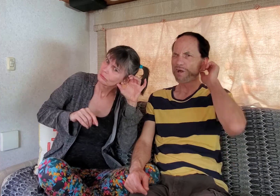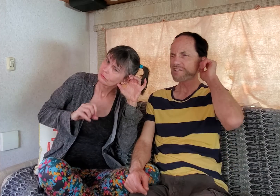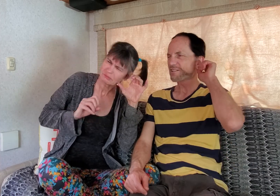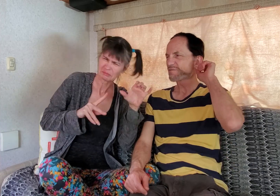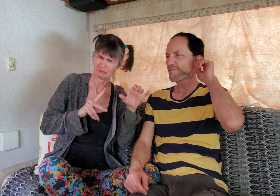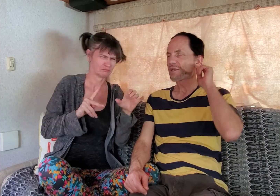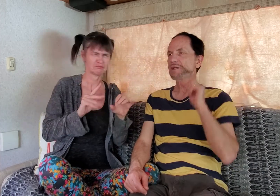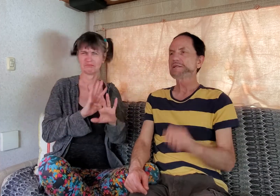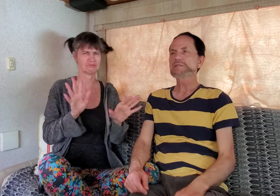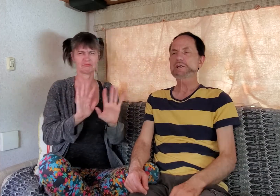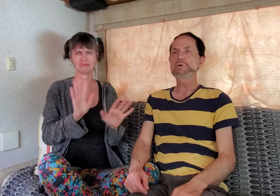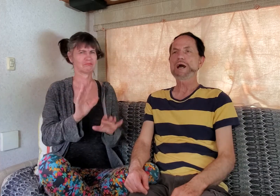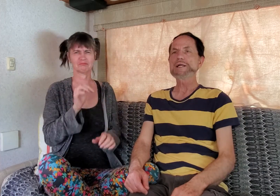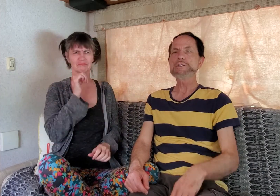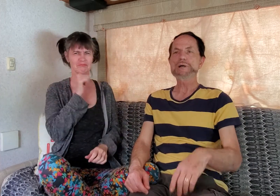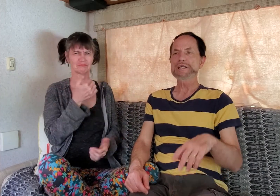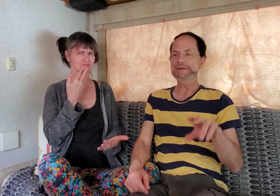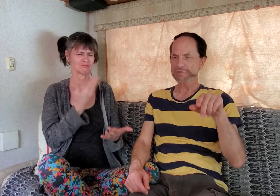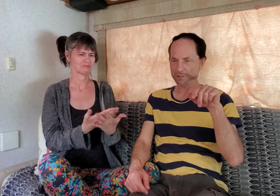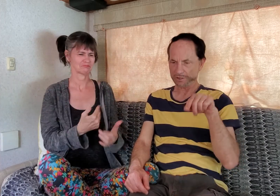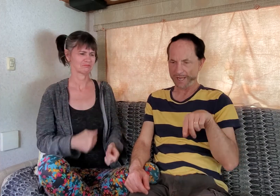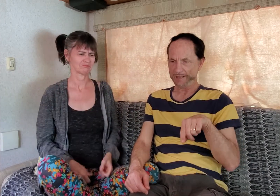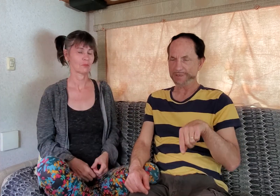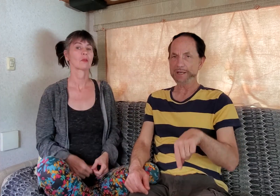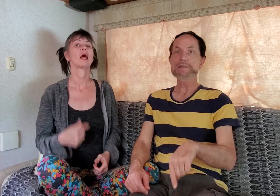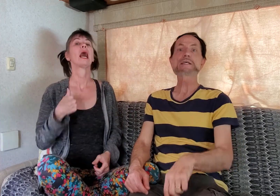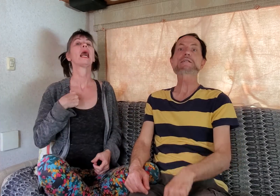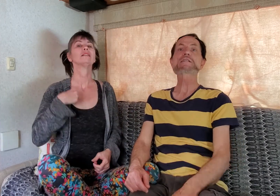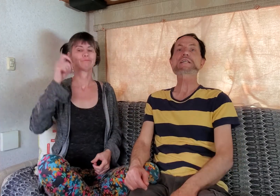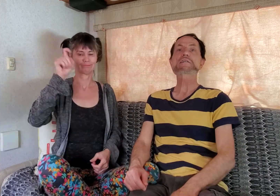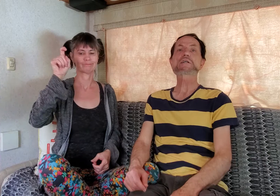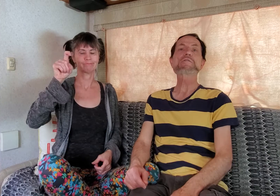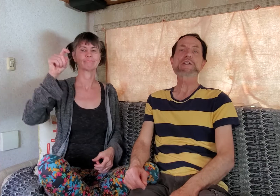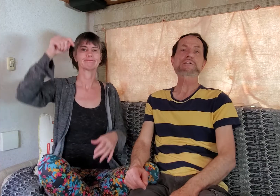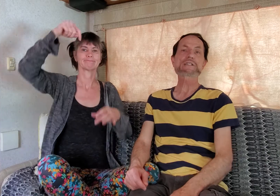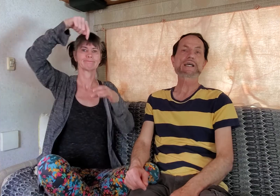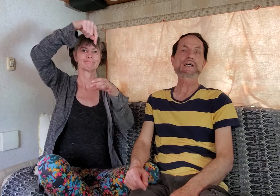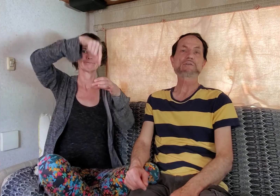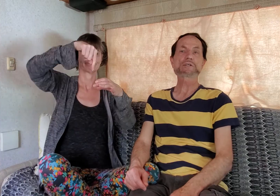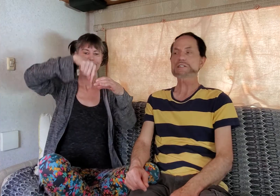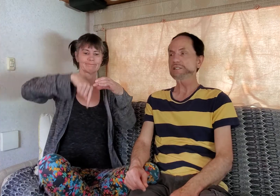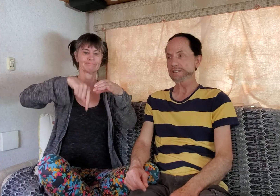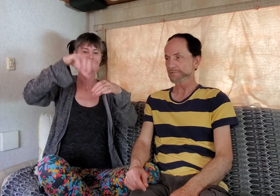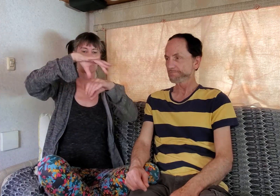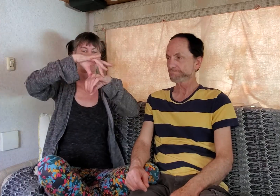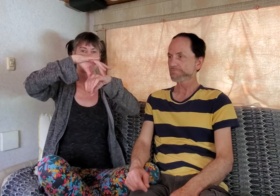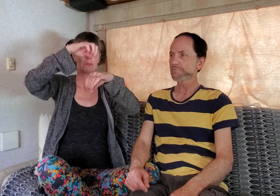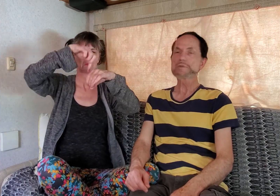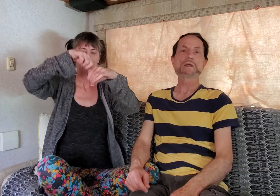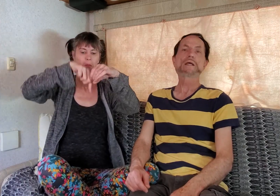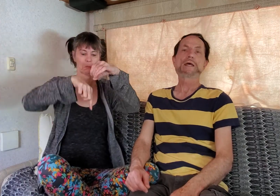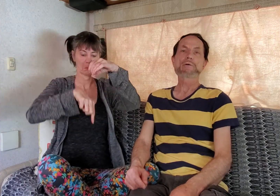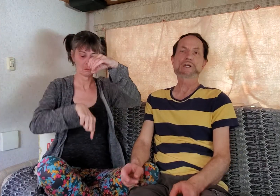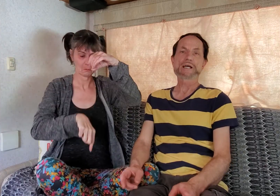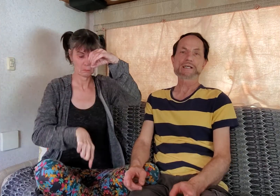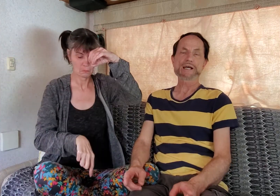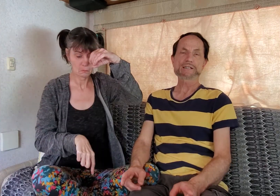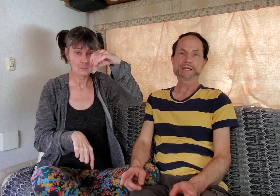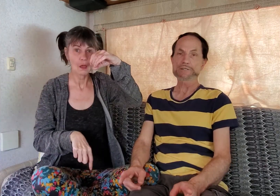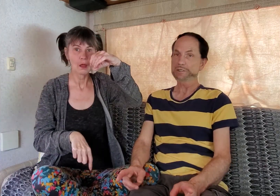wasn't. So I knew I'd have to climb down into the center of the Earth to have a look-see. And when I got there, you know what